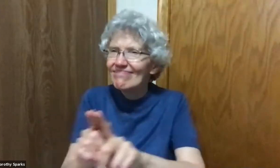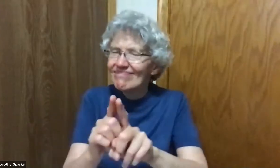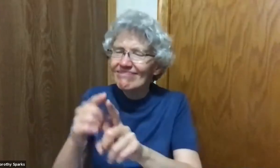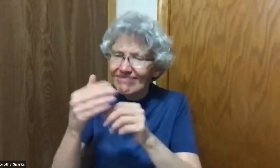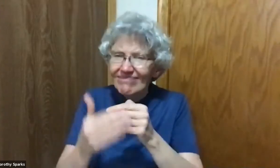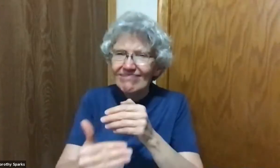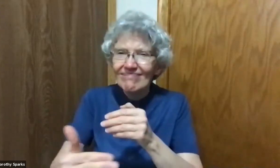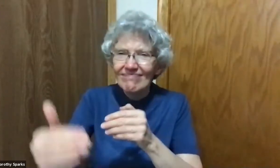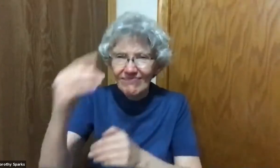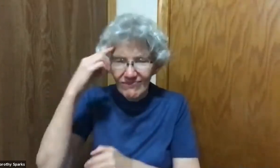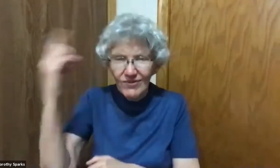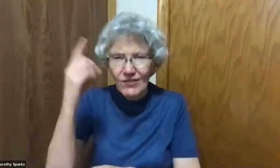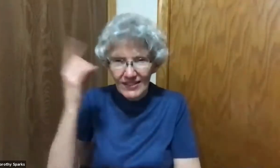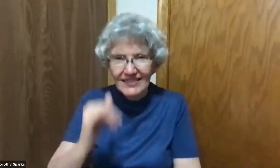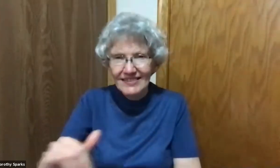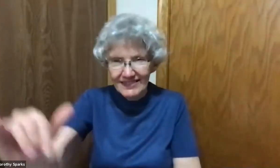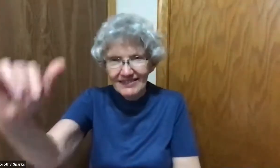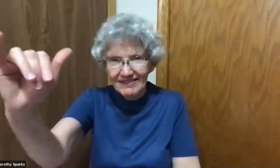forever.